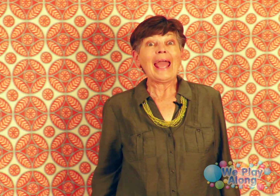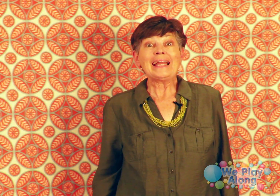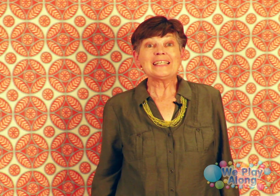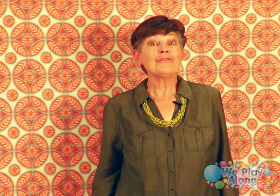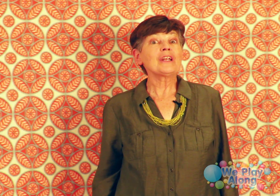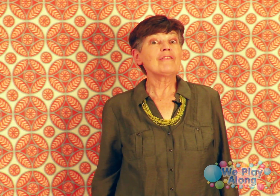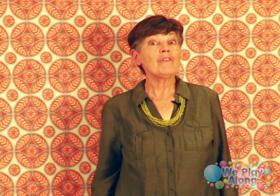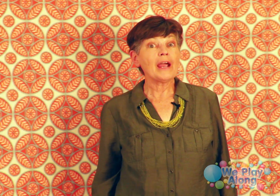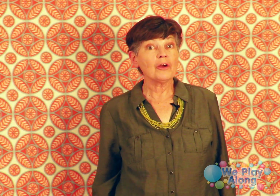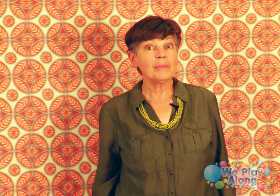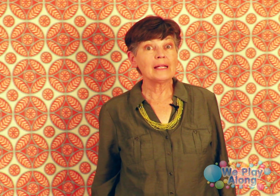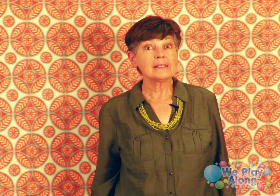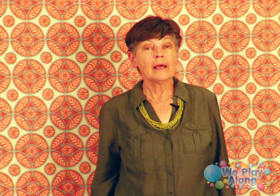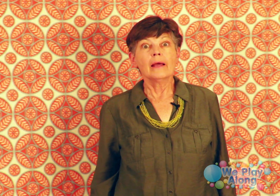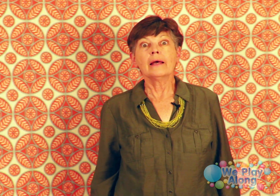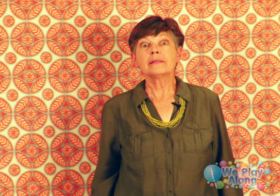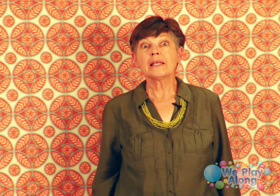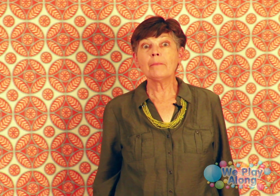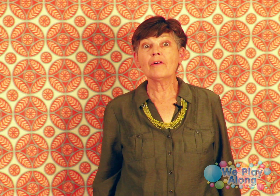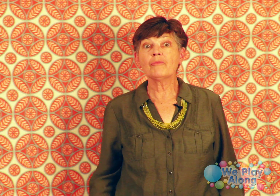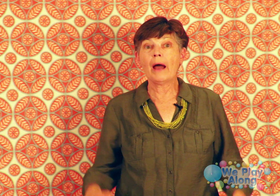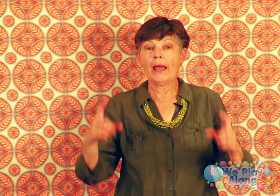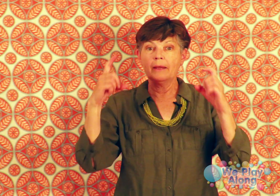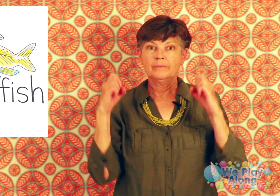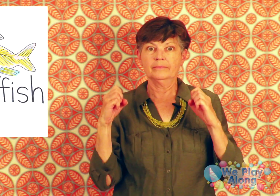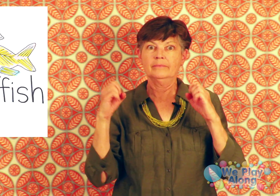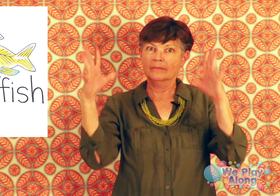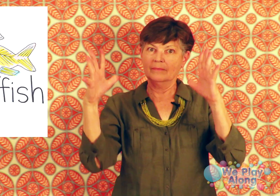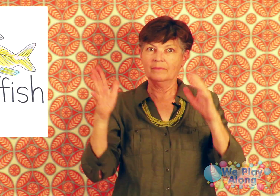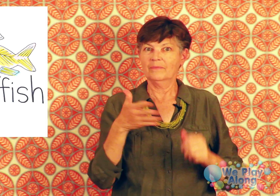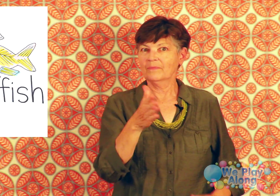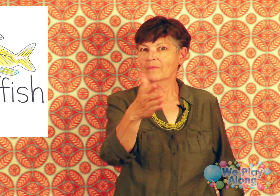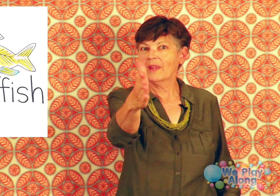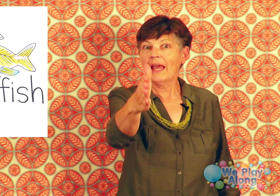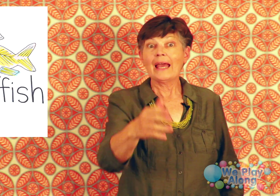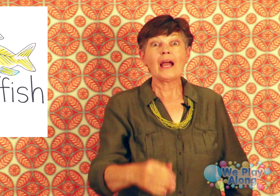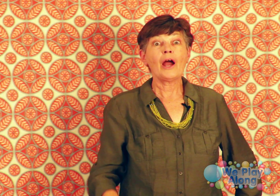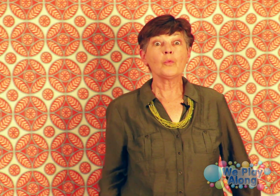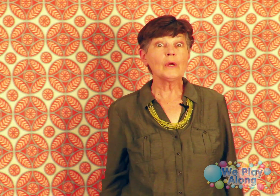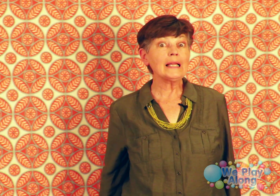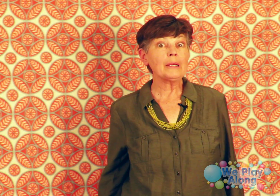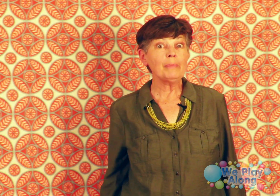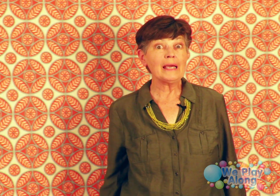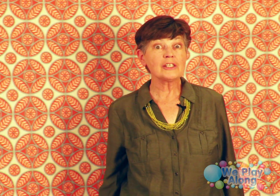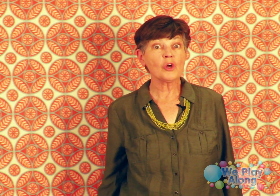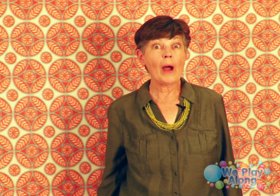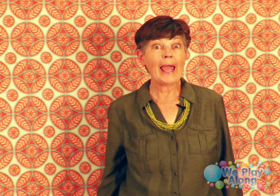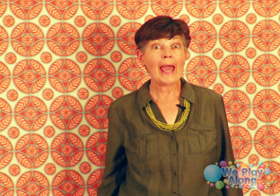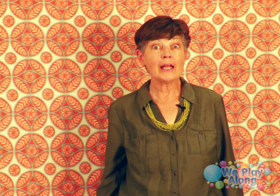in different environments. Now some of my got really big, so I had